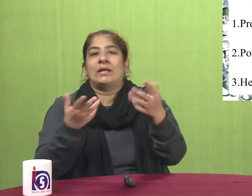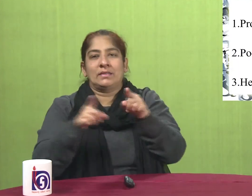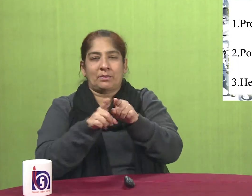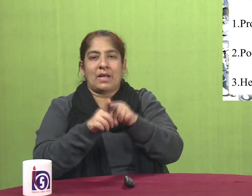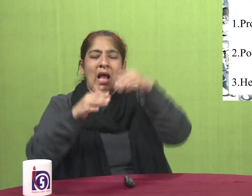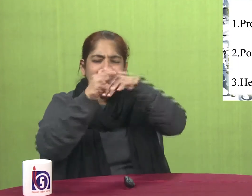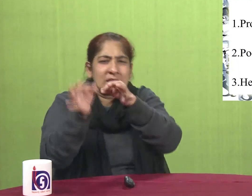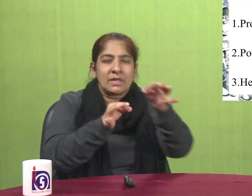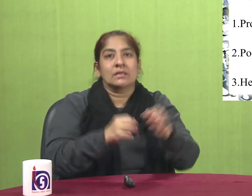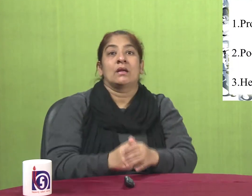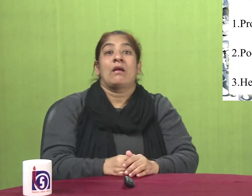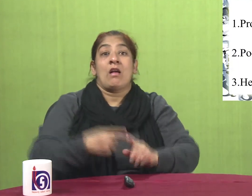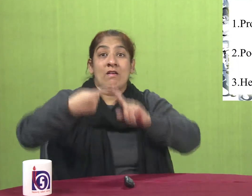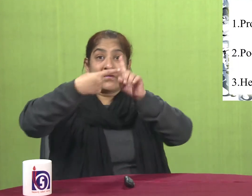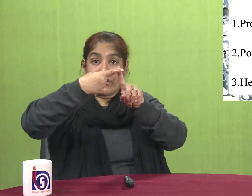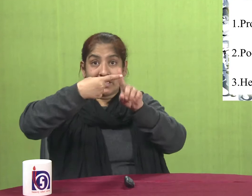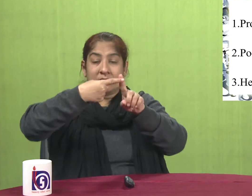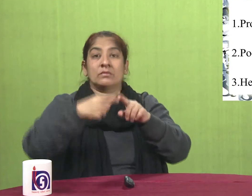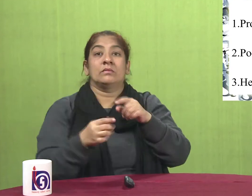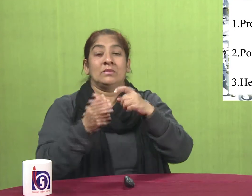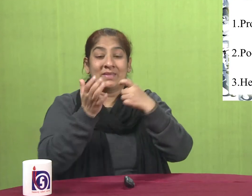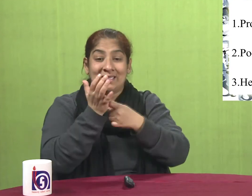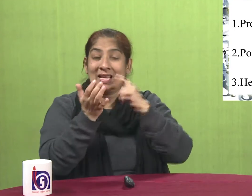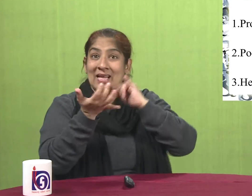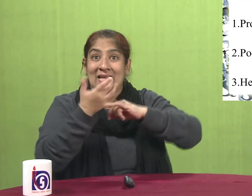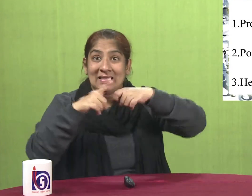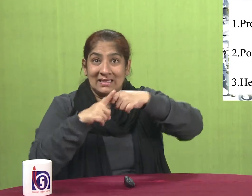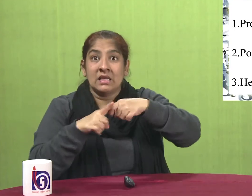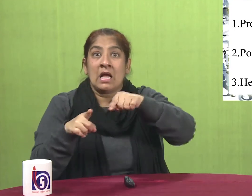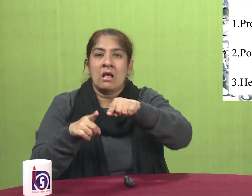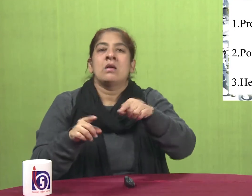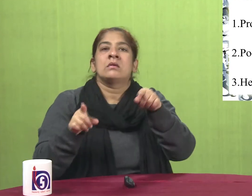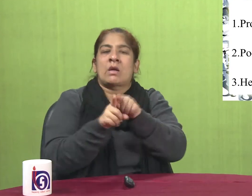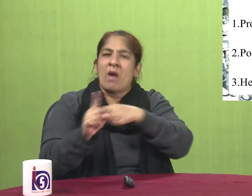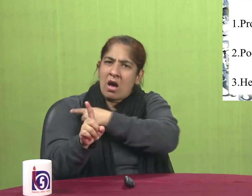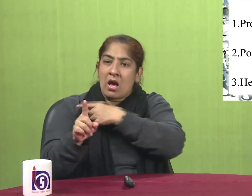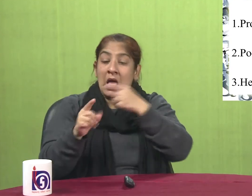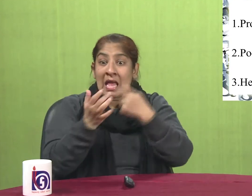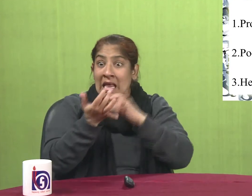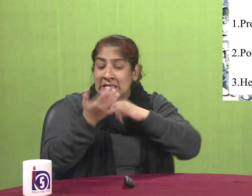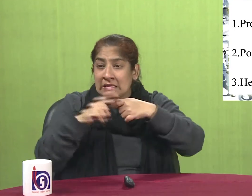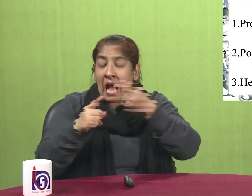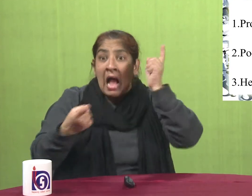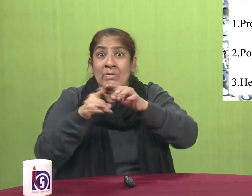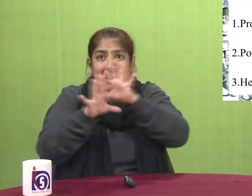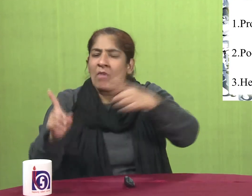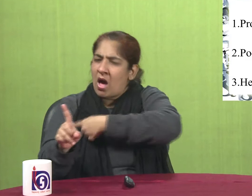So let us learn the importance of insurance. First, it is protection against the